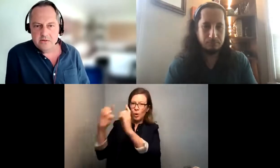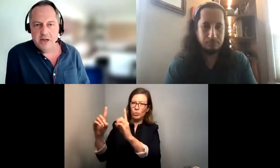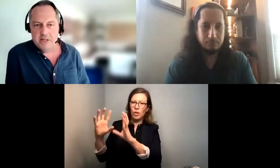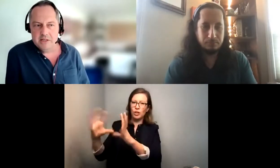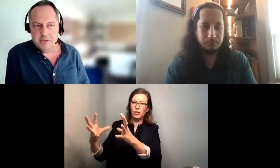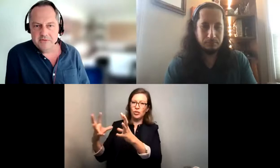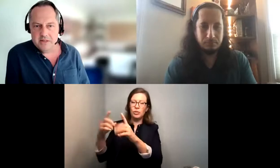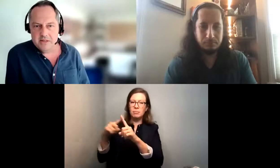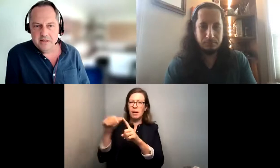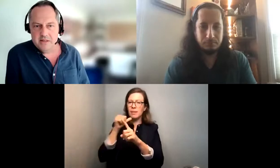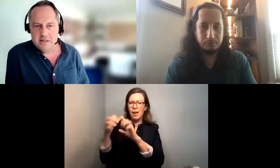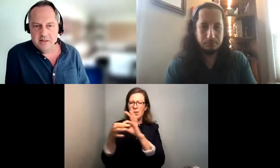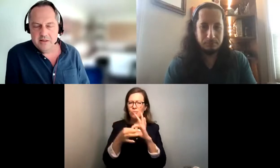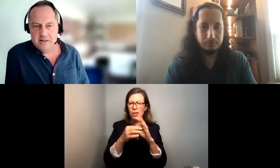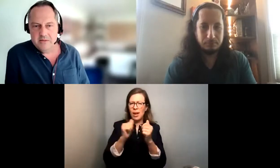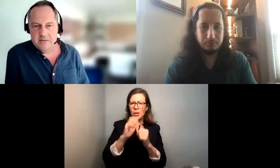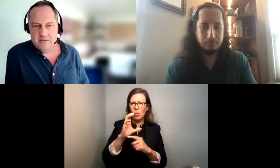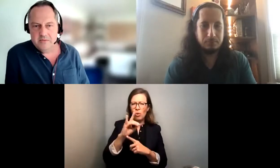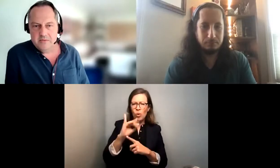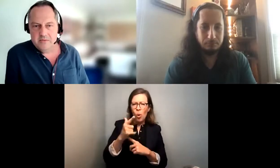not coding specific.